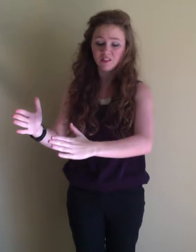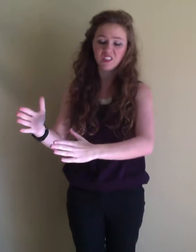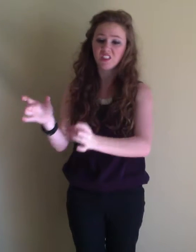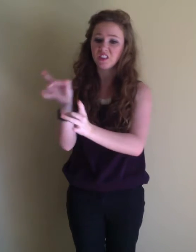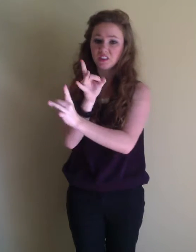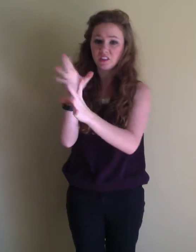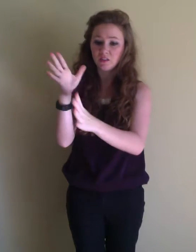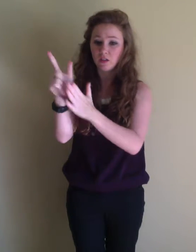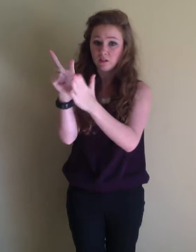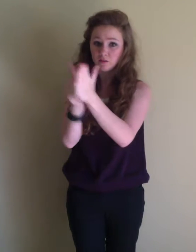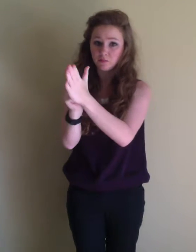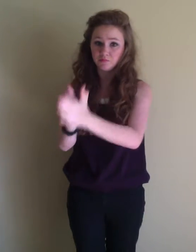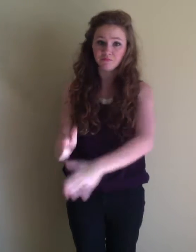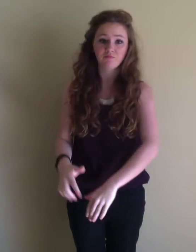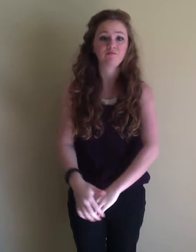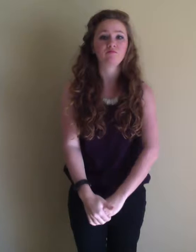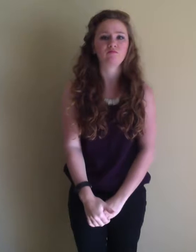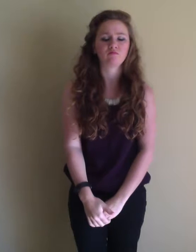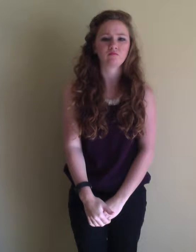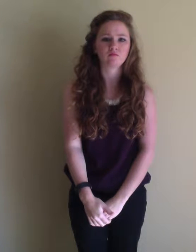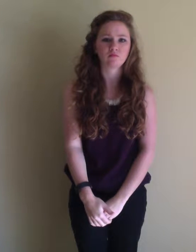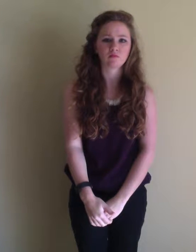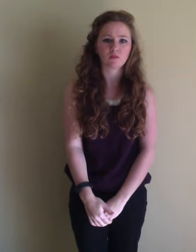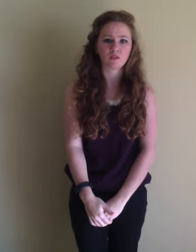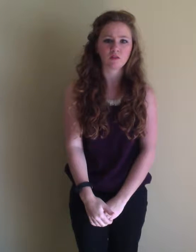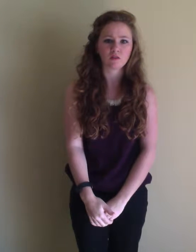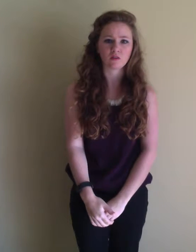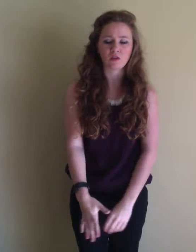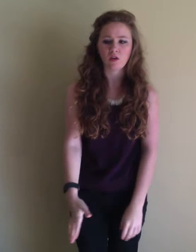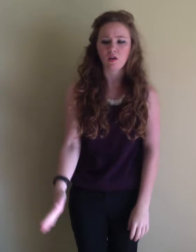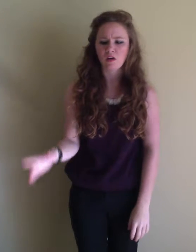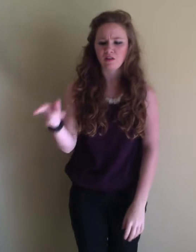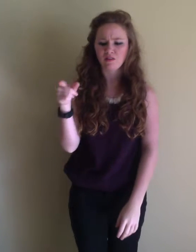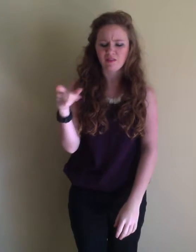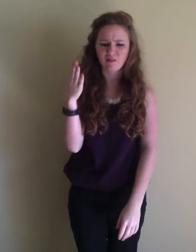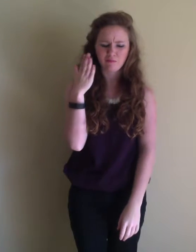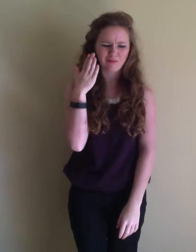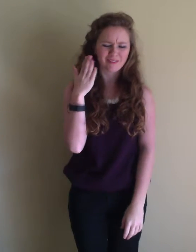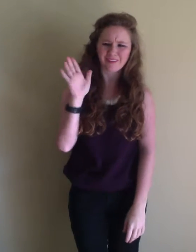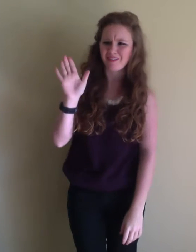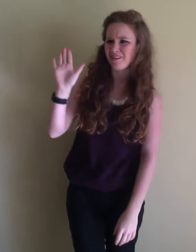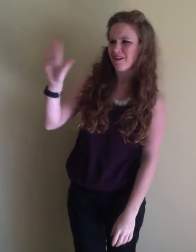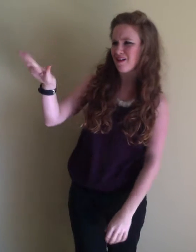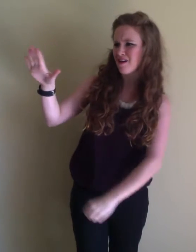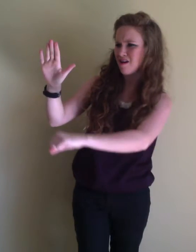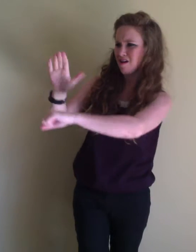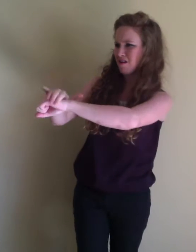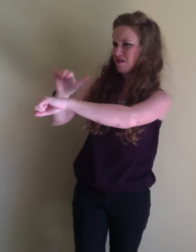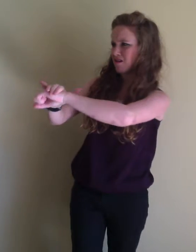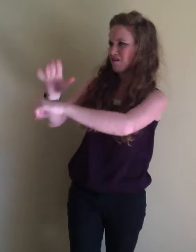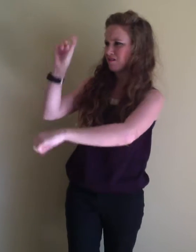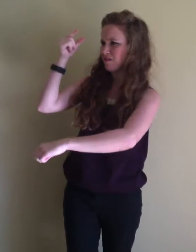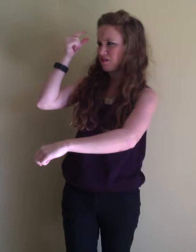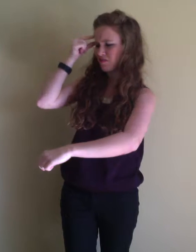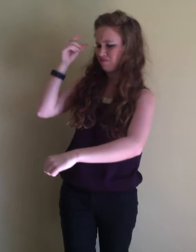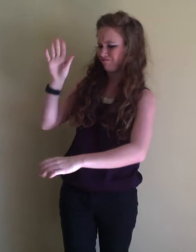whoa, hey, you know your role, all right? Don't just do what you think you can do, right? So it upset the British government. It's kind of the seeds of our